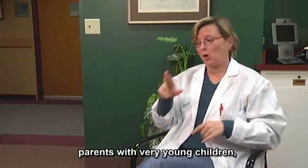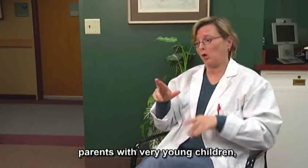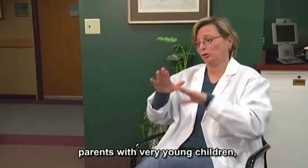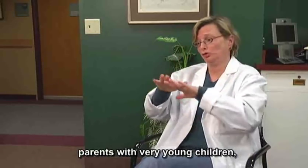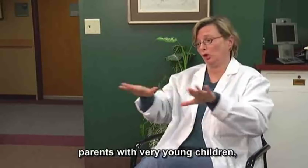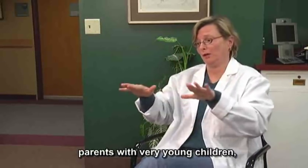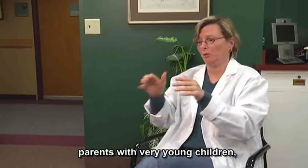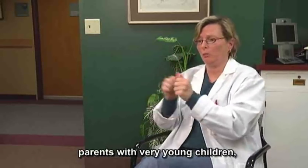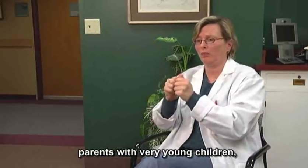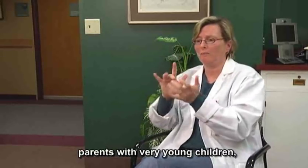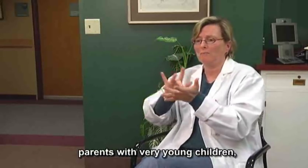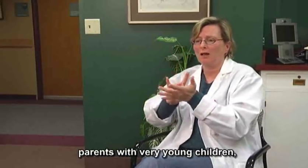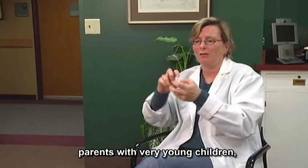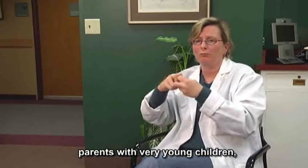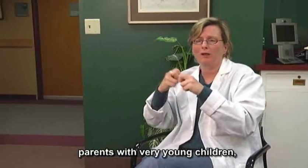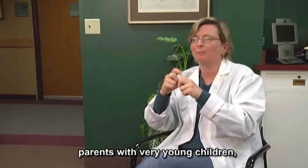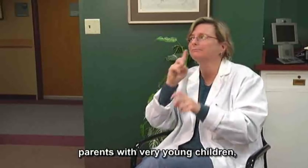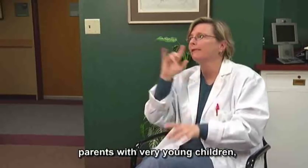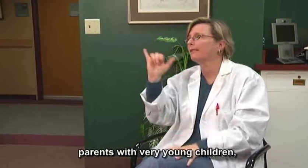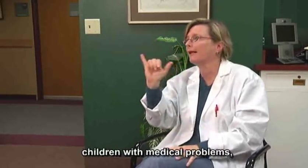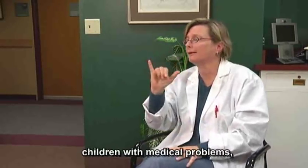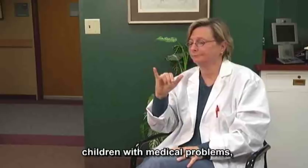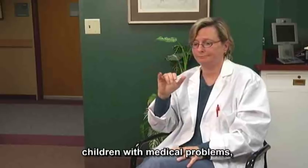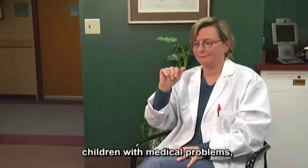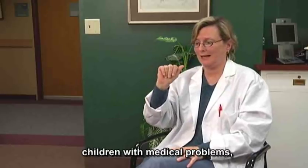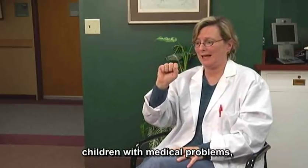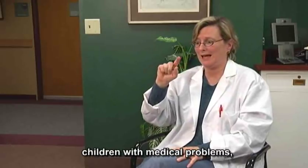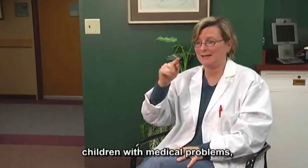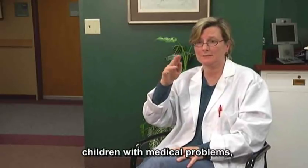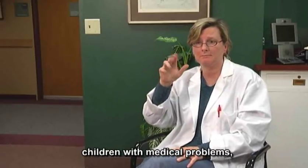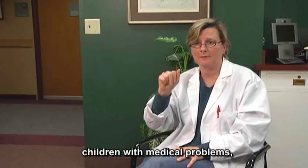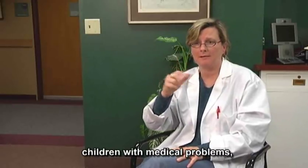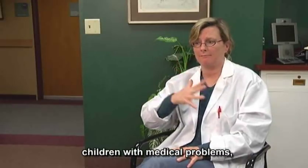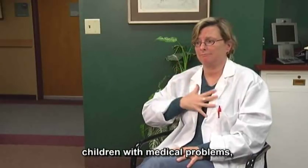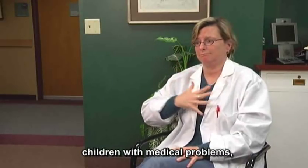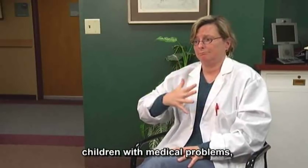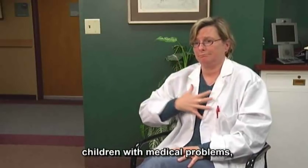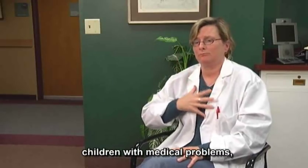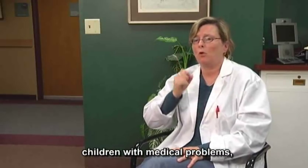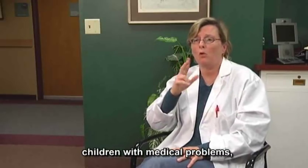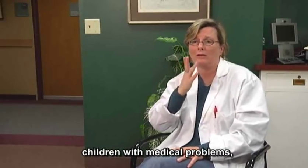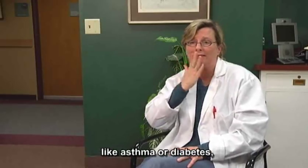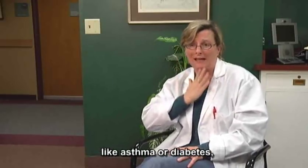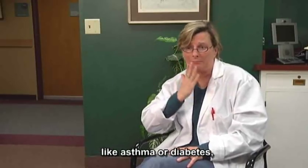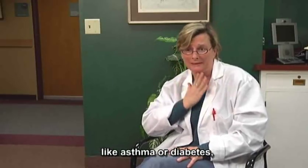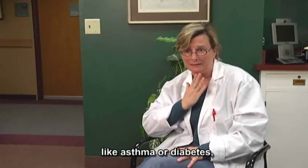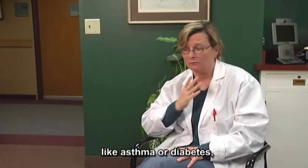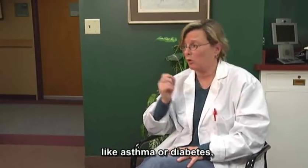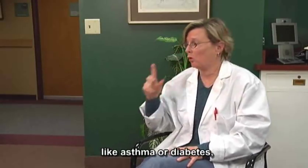children children with medical problems like asthma or diabetes